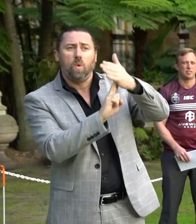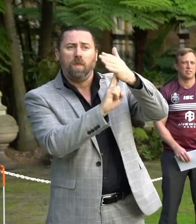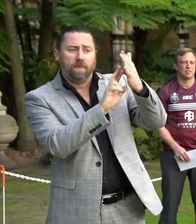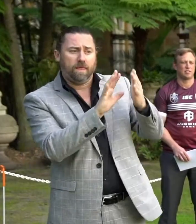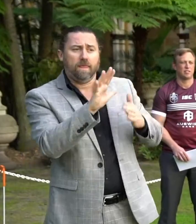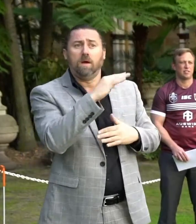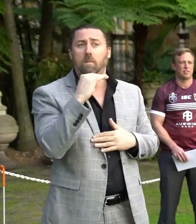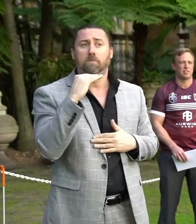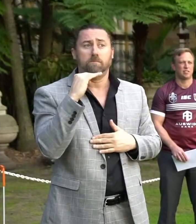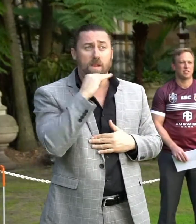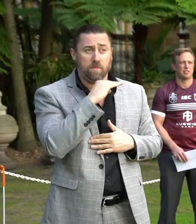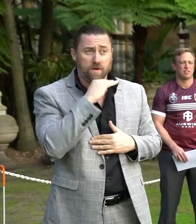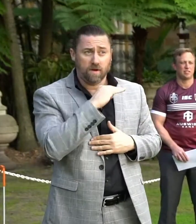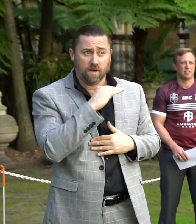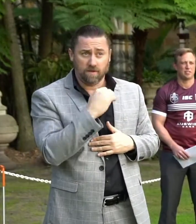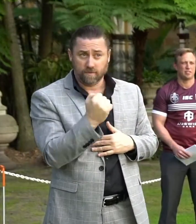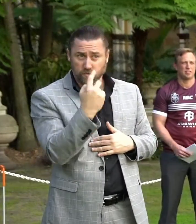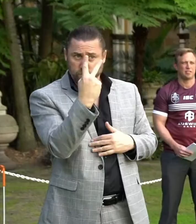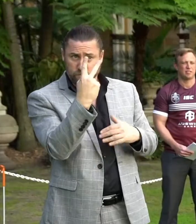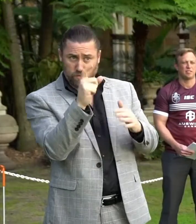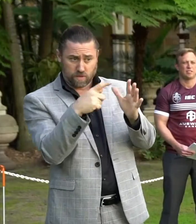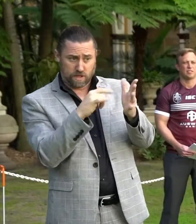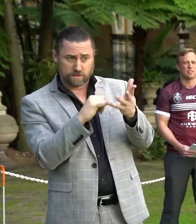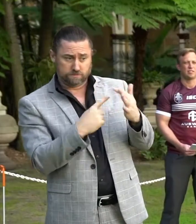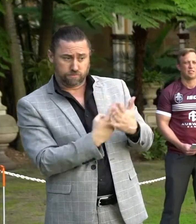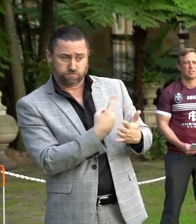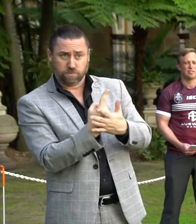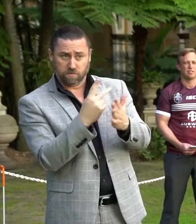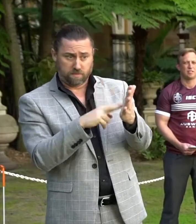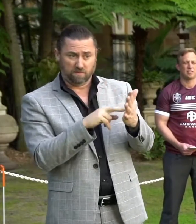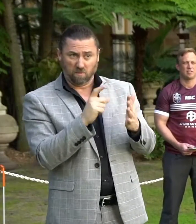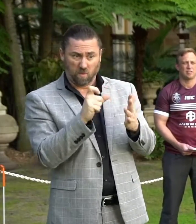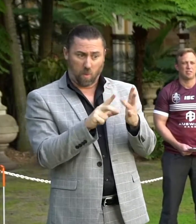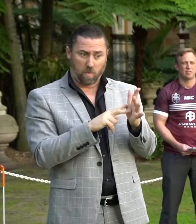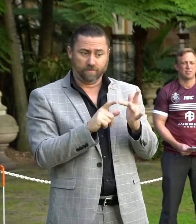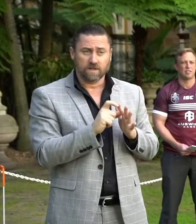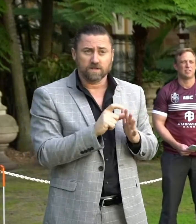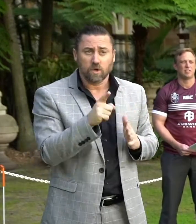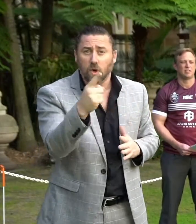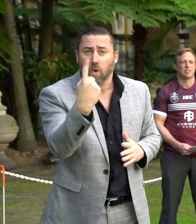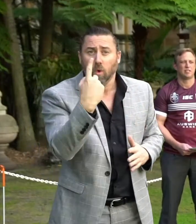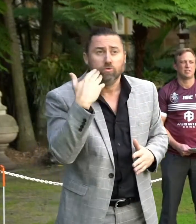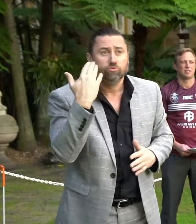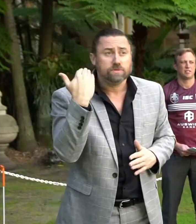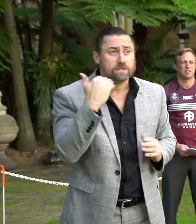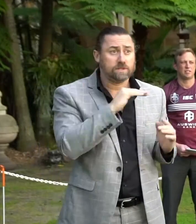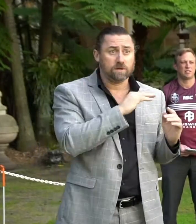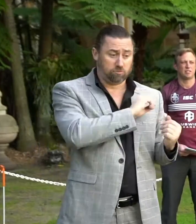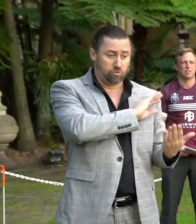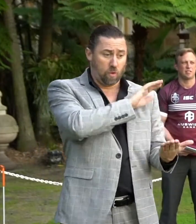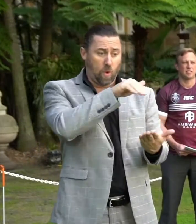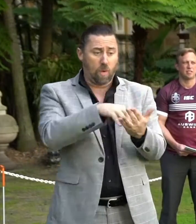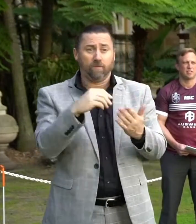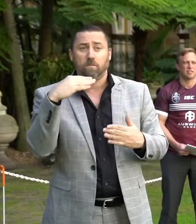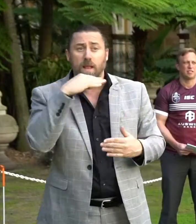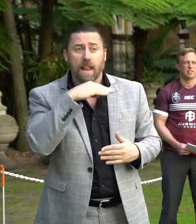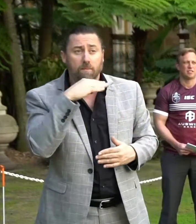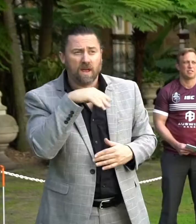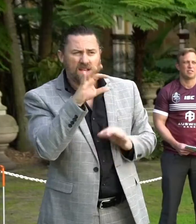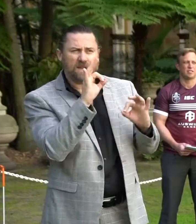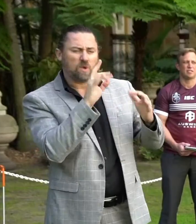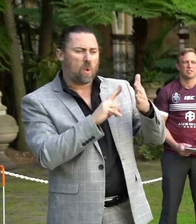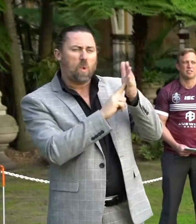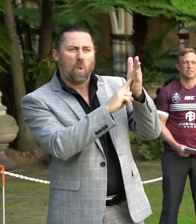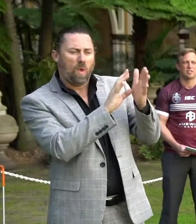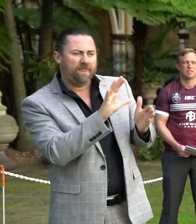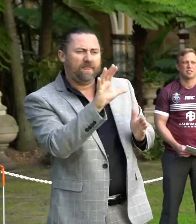of Melbourne. So anyone in Queensland today who has recently been in Melbourne, particularly those